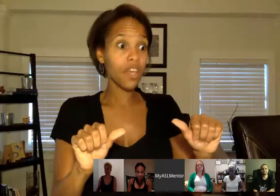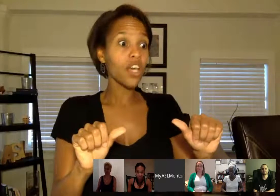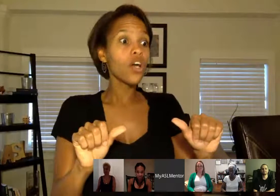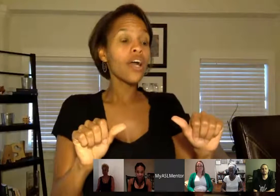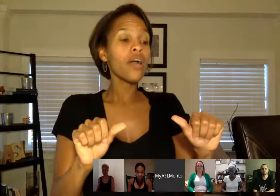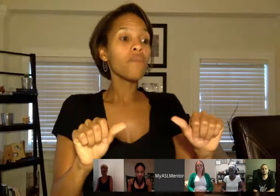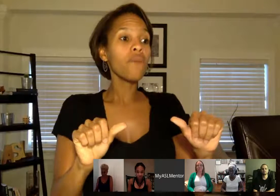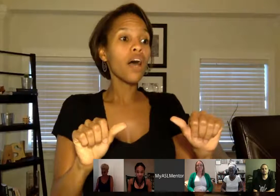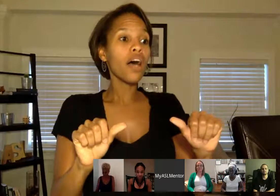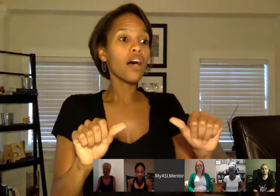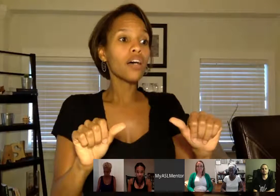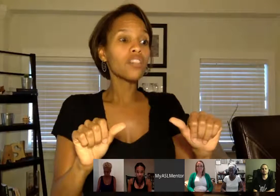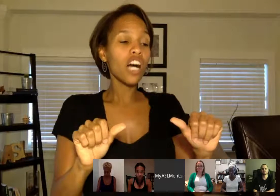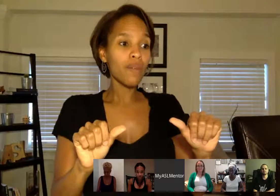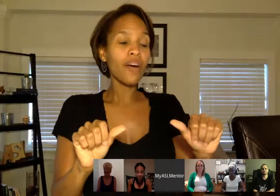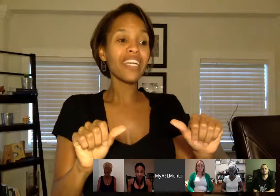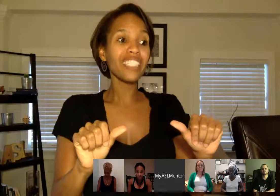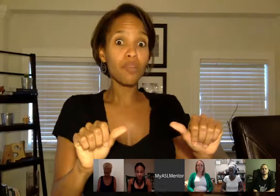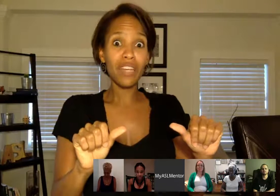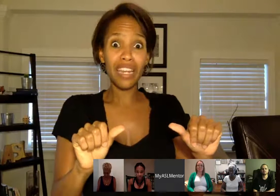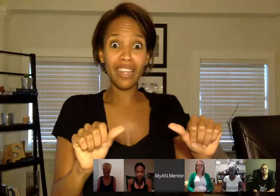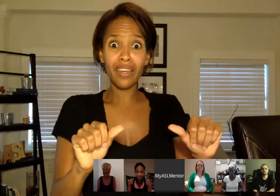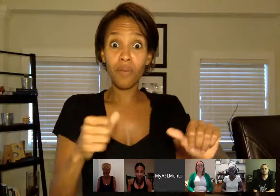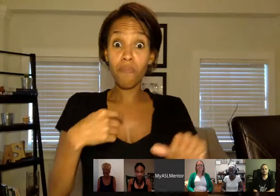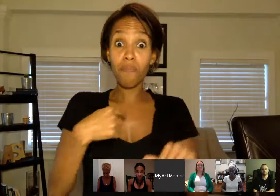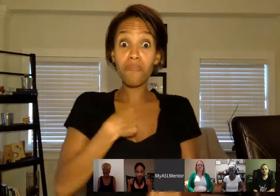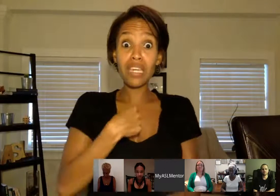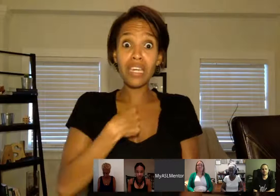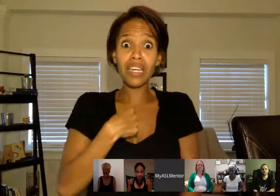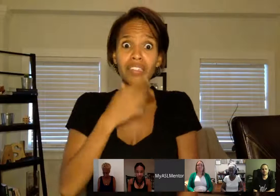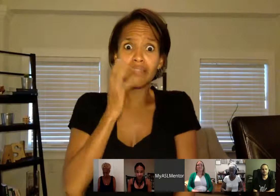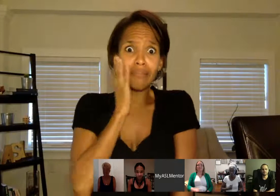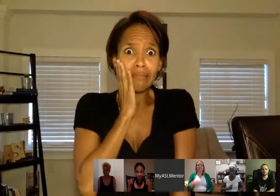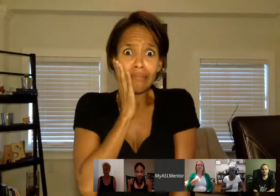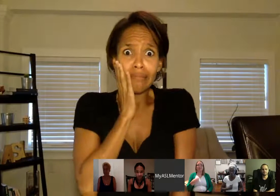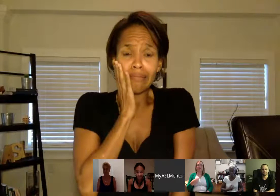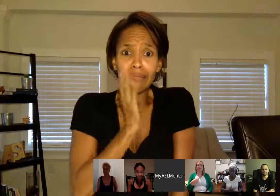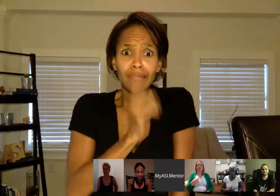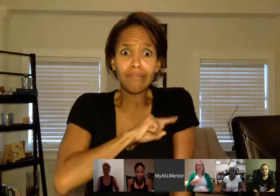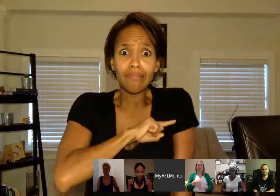Okay. Talk about intimidating. Me.